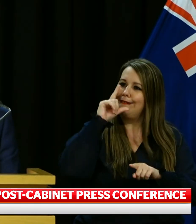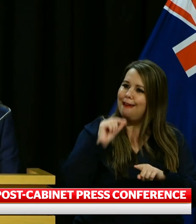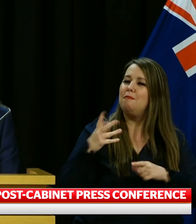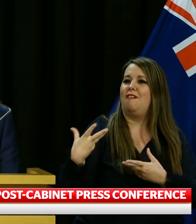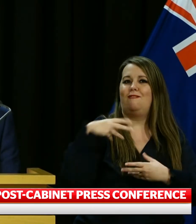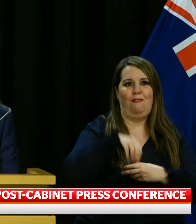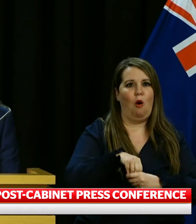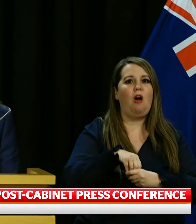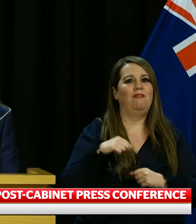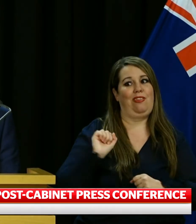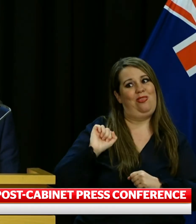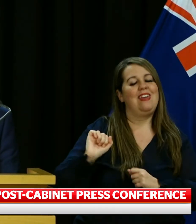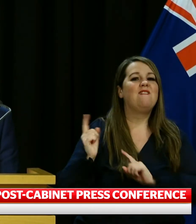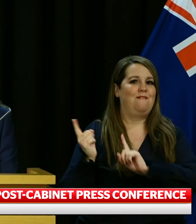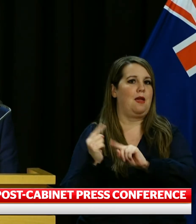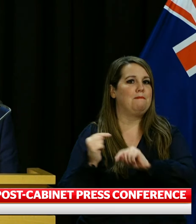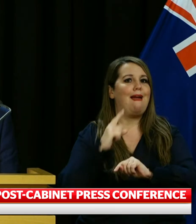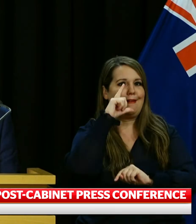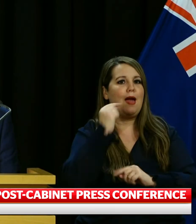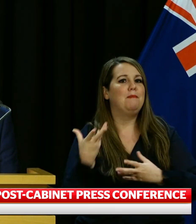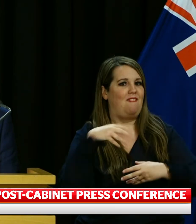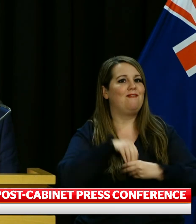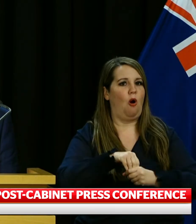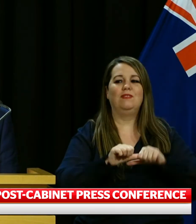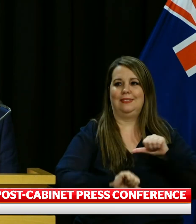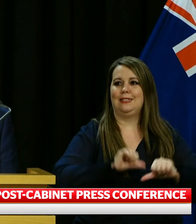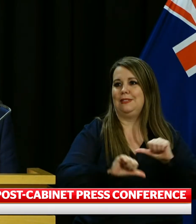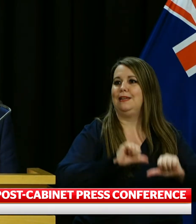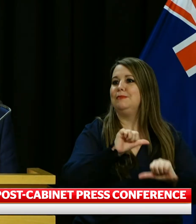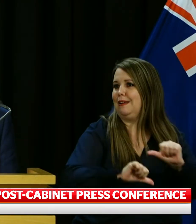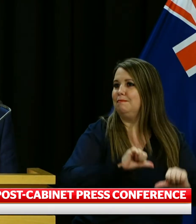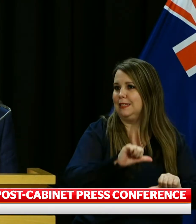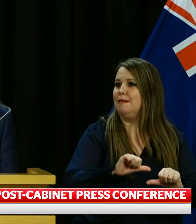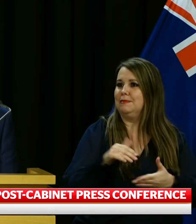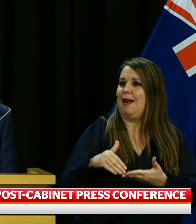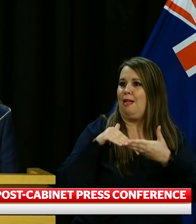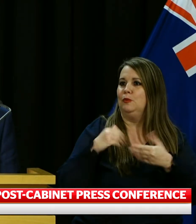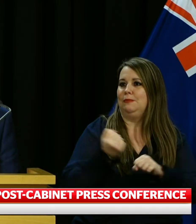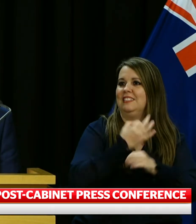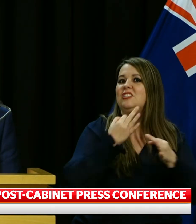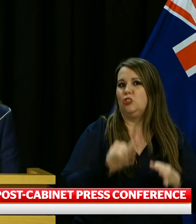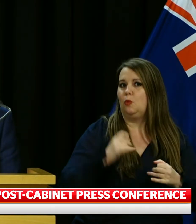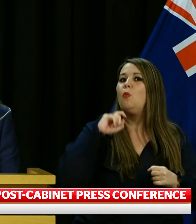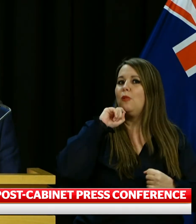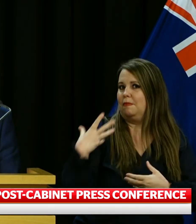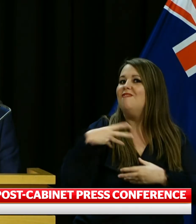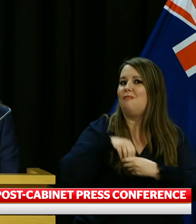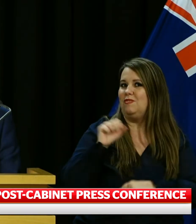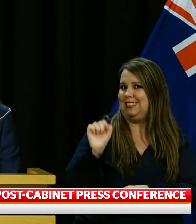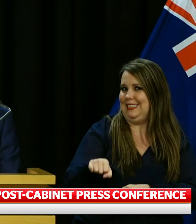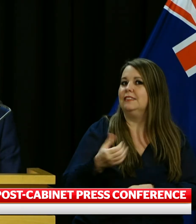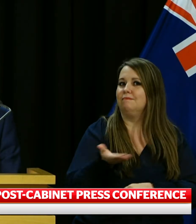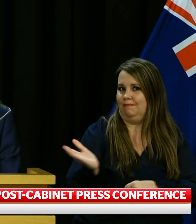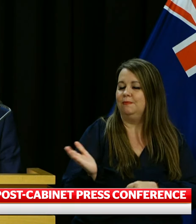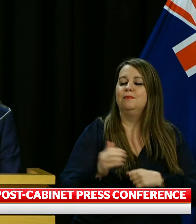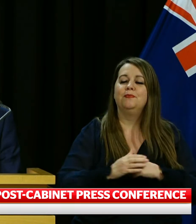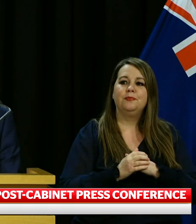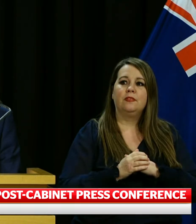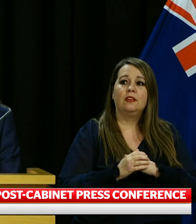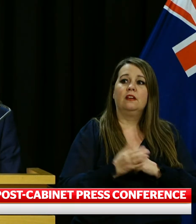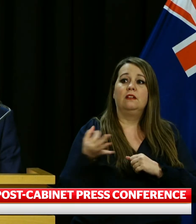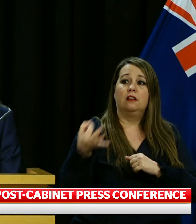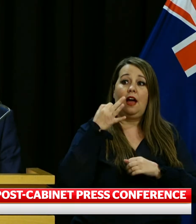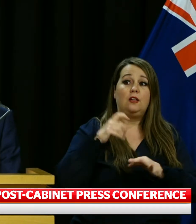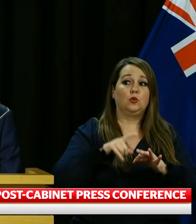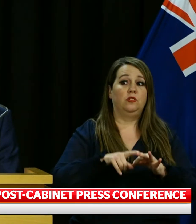in terms of, and be involved in the next steps in terms of decision making from this point forward. And so do you generally agree with the